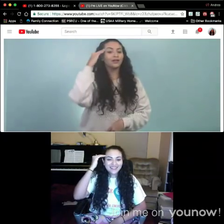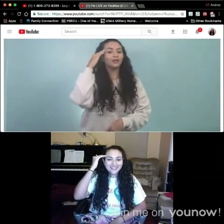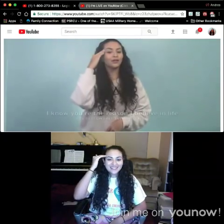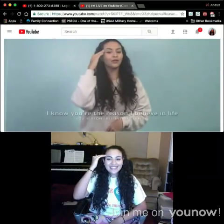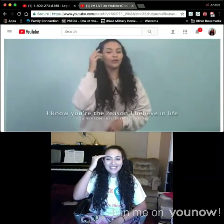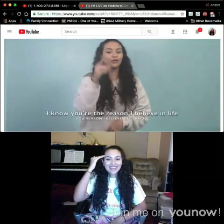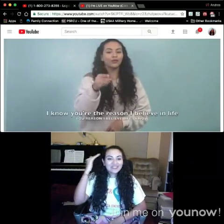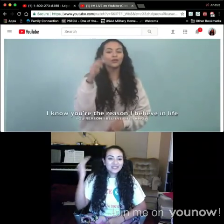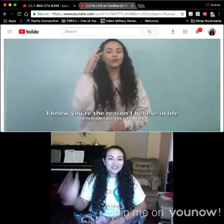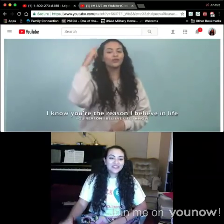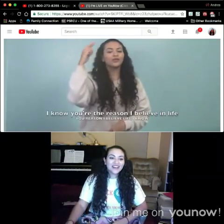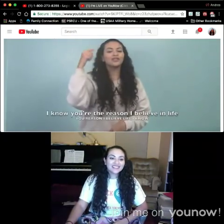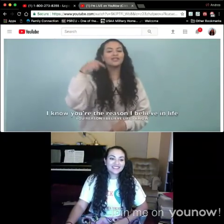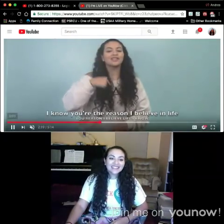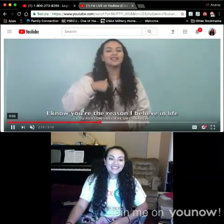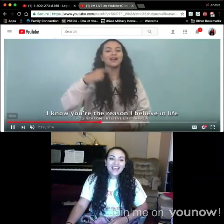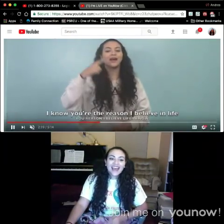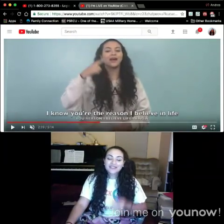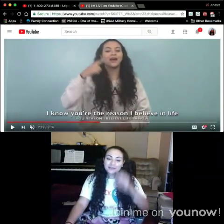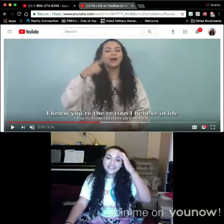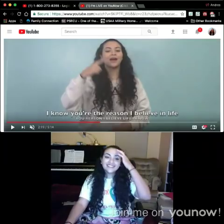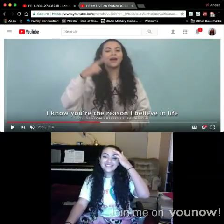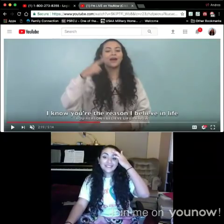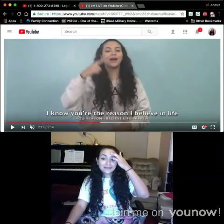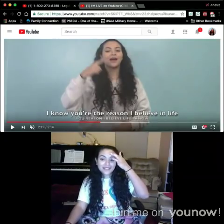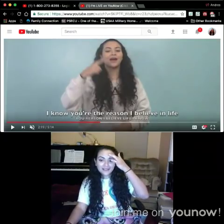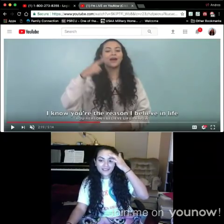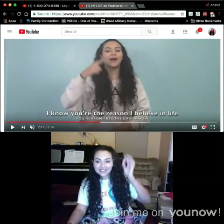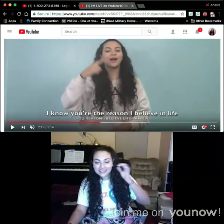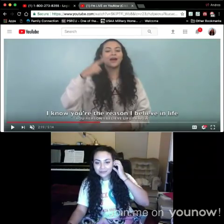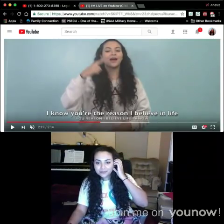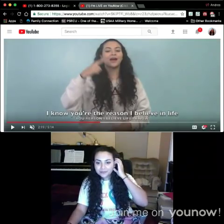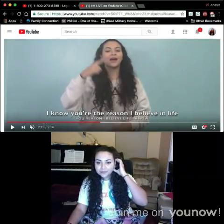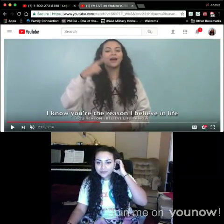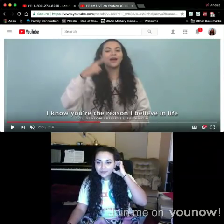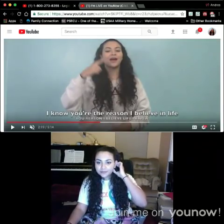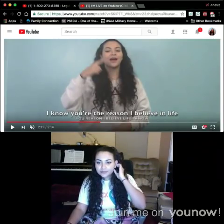future I know. Because it happens really fast. That's like half speed and it still seems kind of fast.